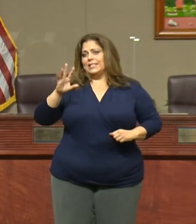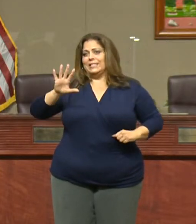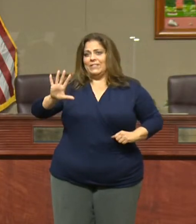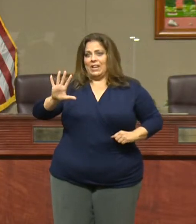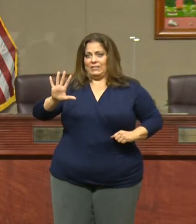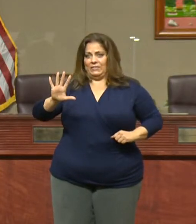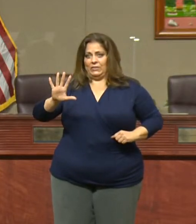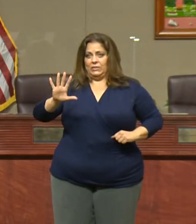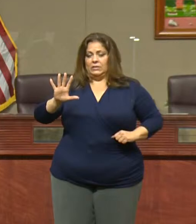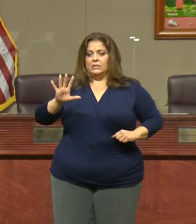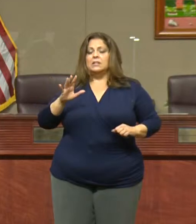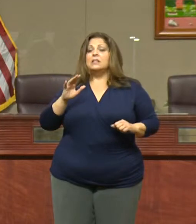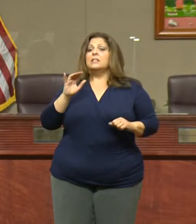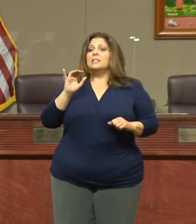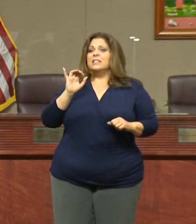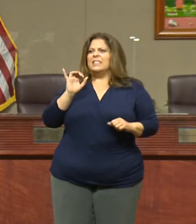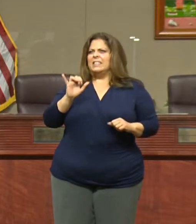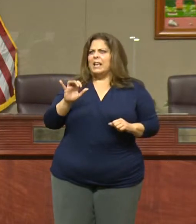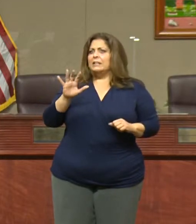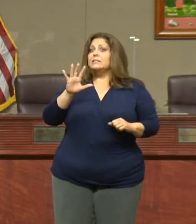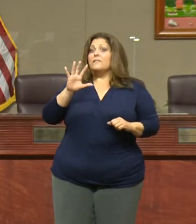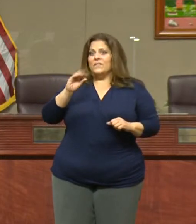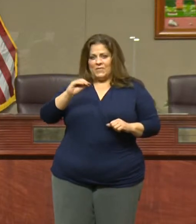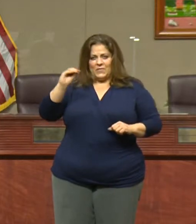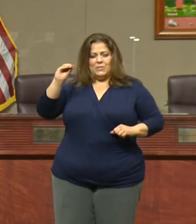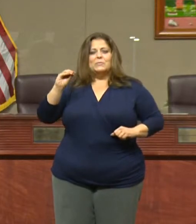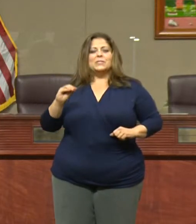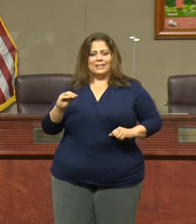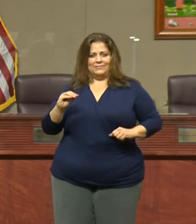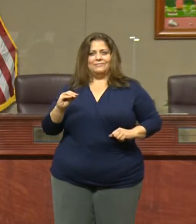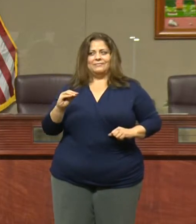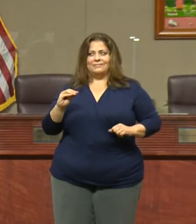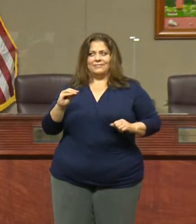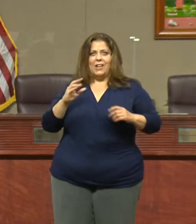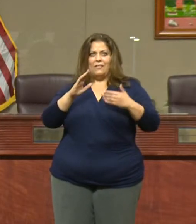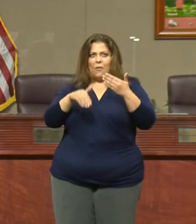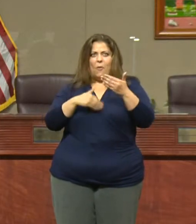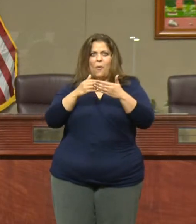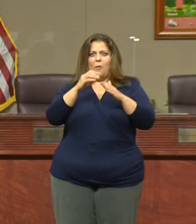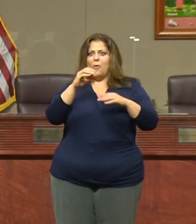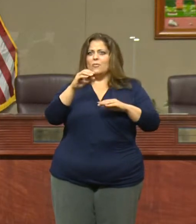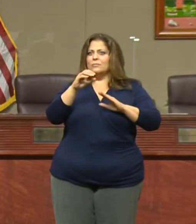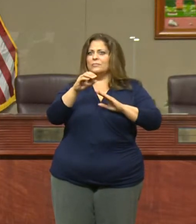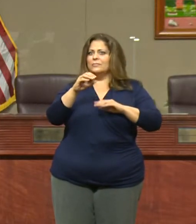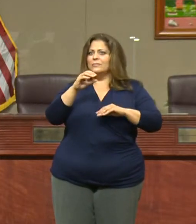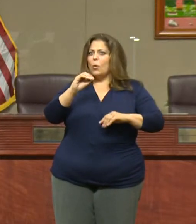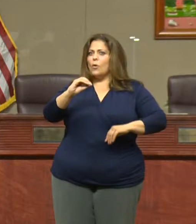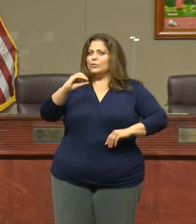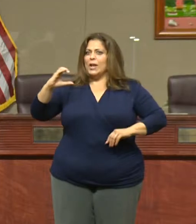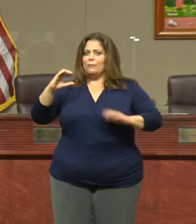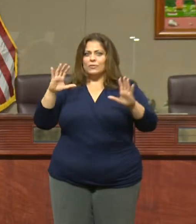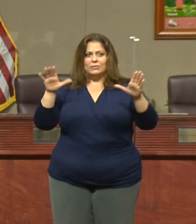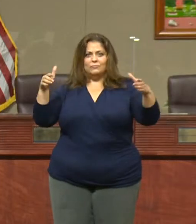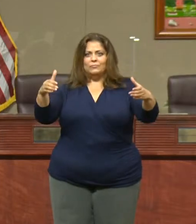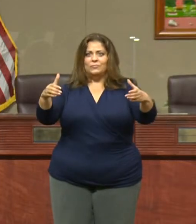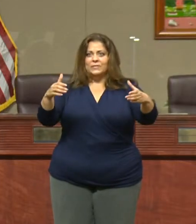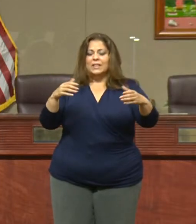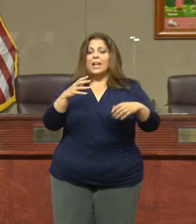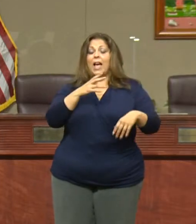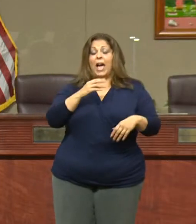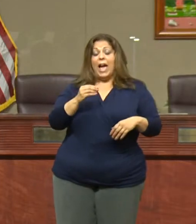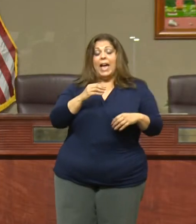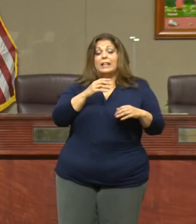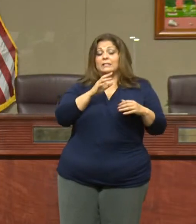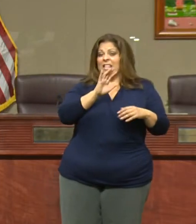584,265. And that is 50% of our population. And residents with series completed